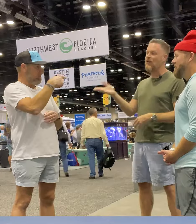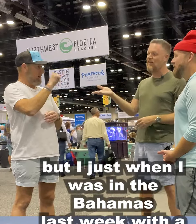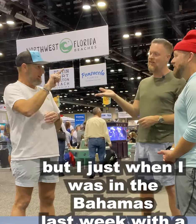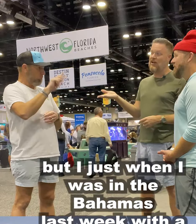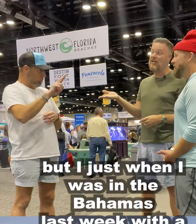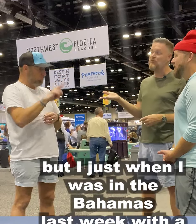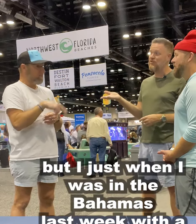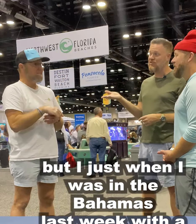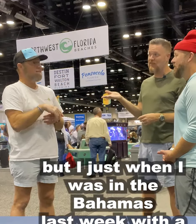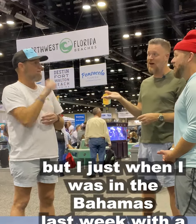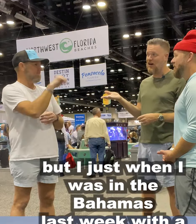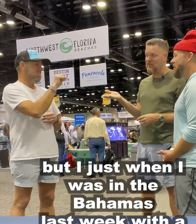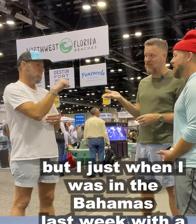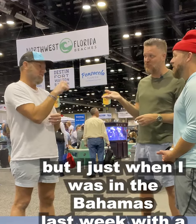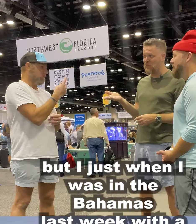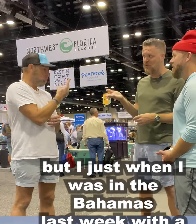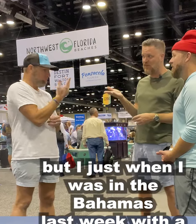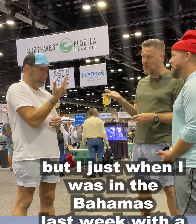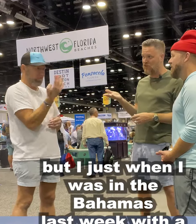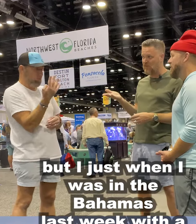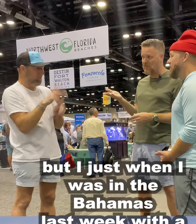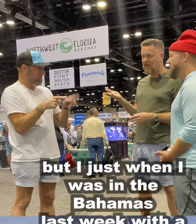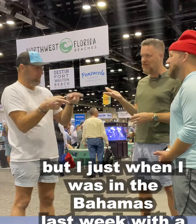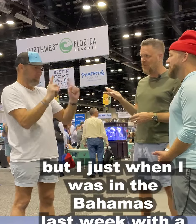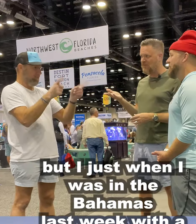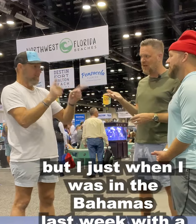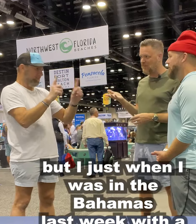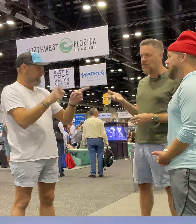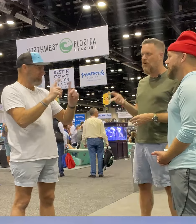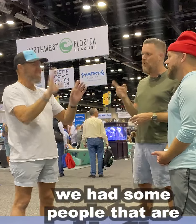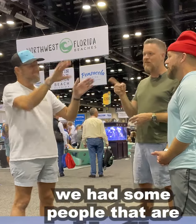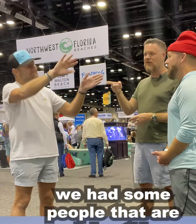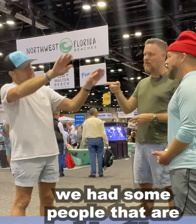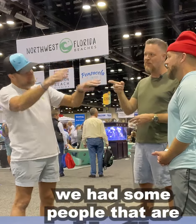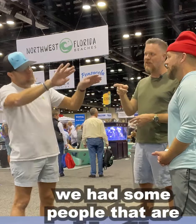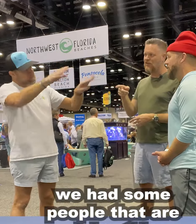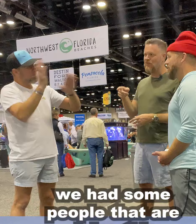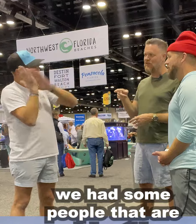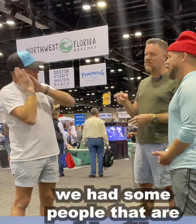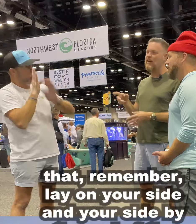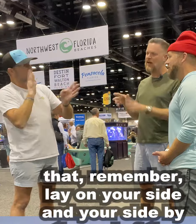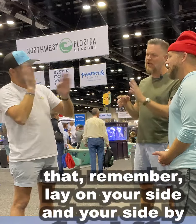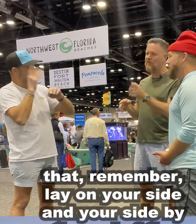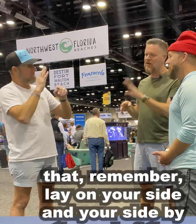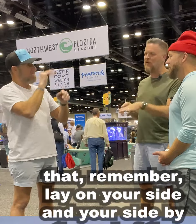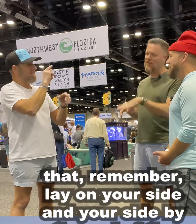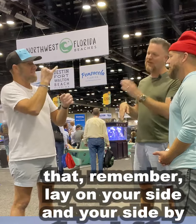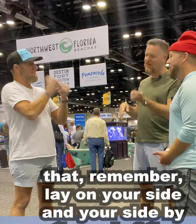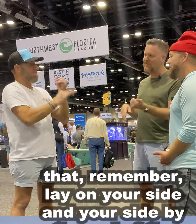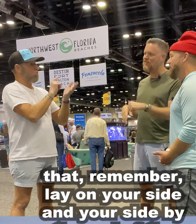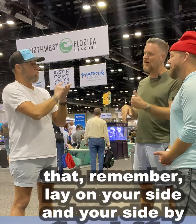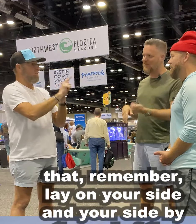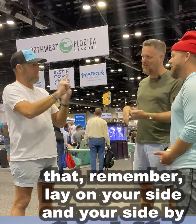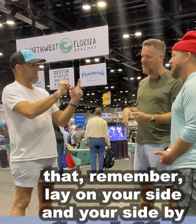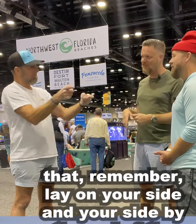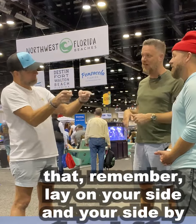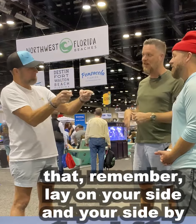Well, I just was in the Bahamas last week with a big group of deaf divers. We had some people that are doing this. had, hey, remember, lay on your side, lay on your side.